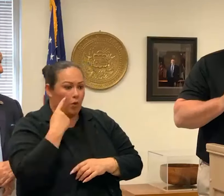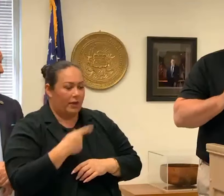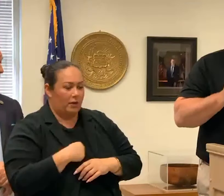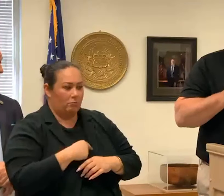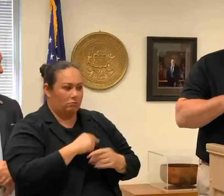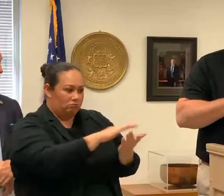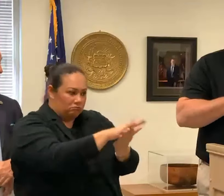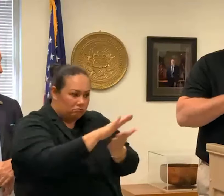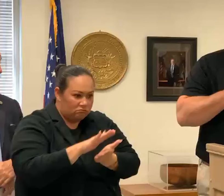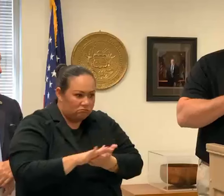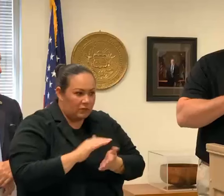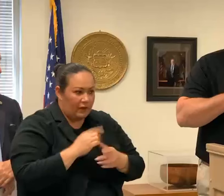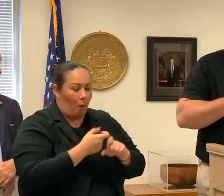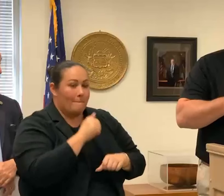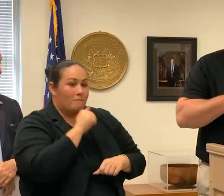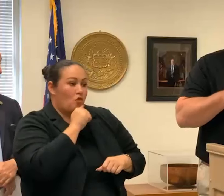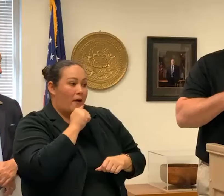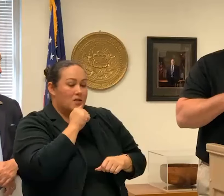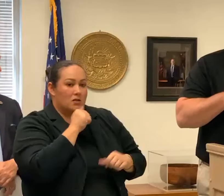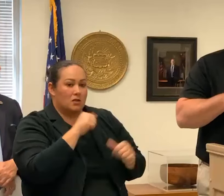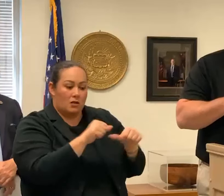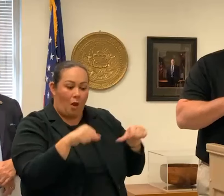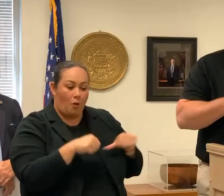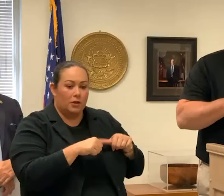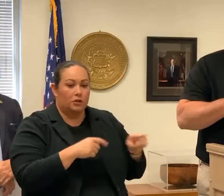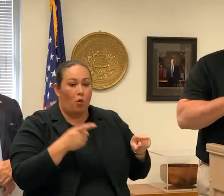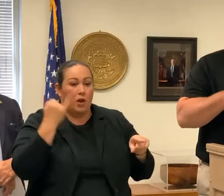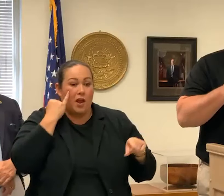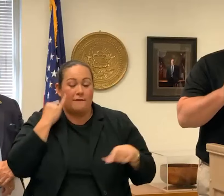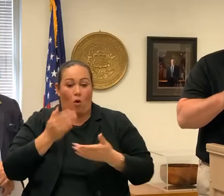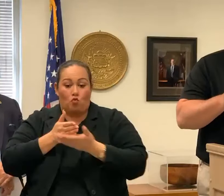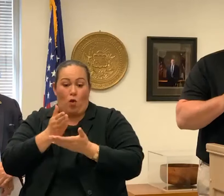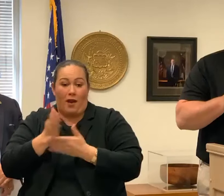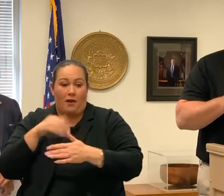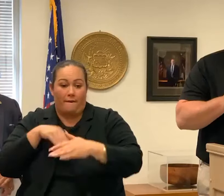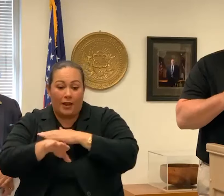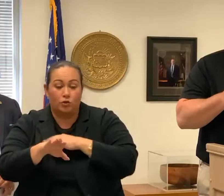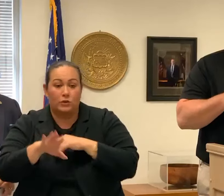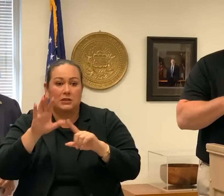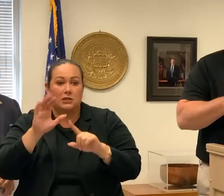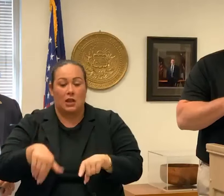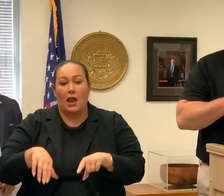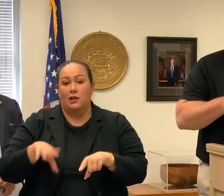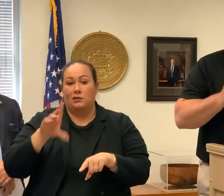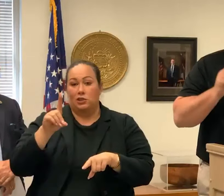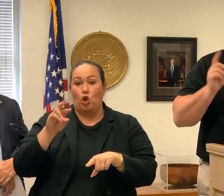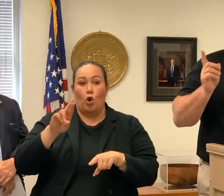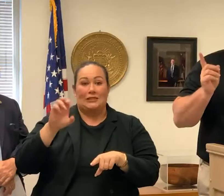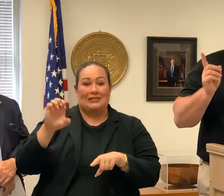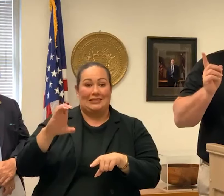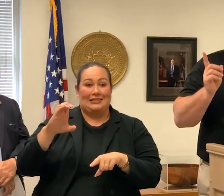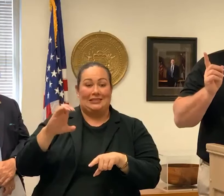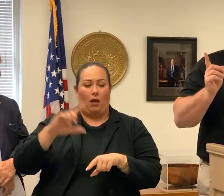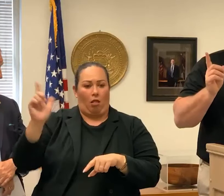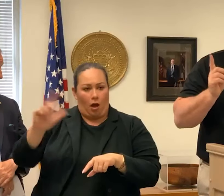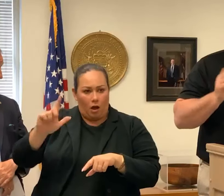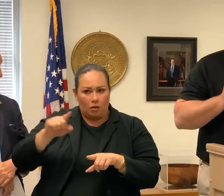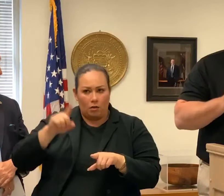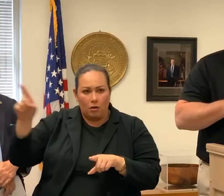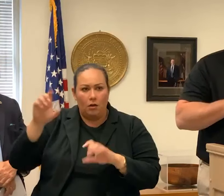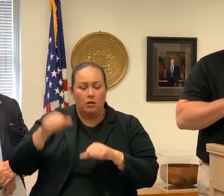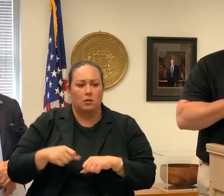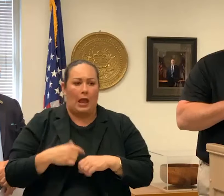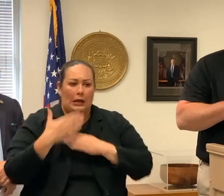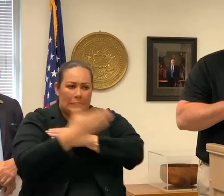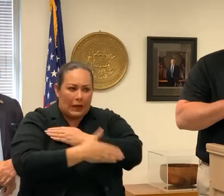structures. And so one thing they could do right away is fill out that right of entry. They could go to the Disaster Recovery Center at Lahaina. They could go down to the